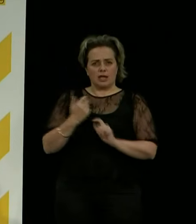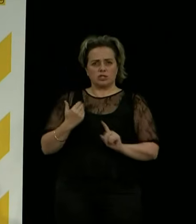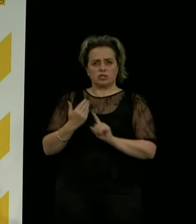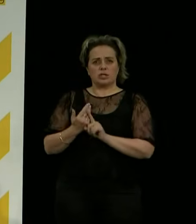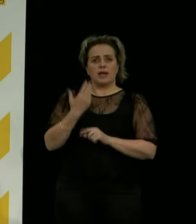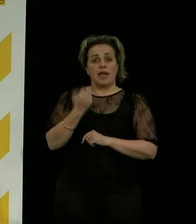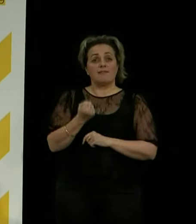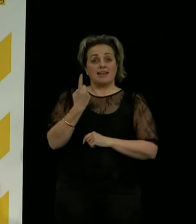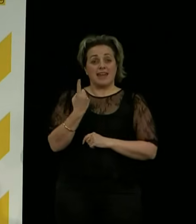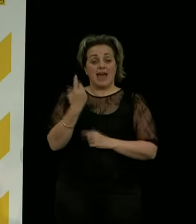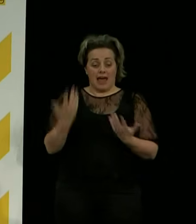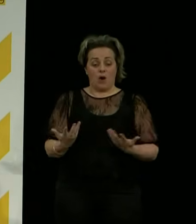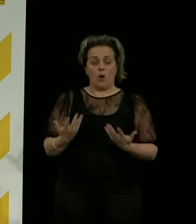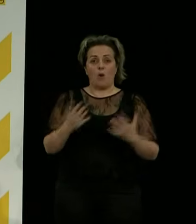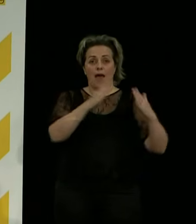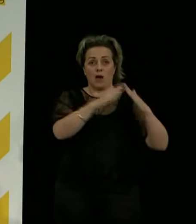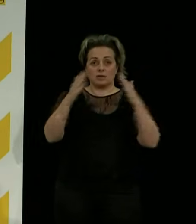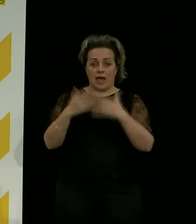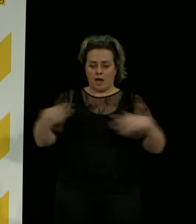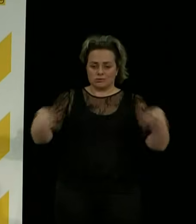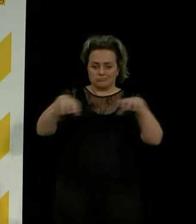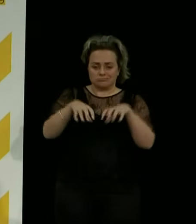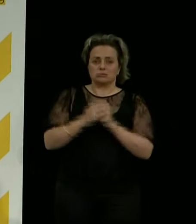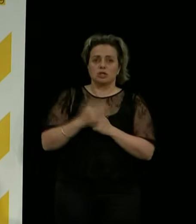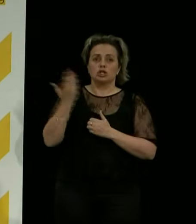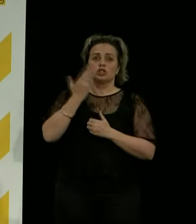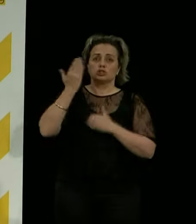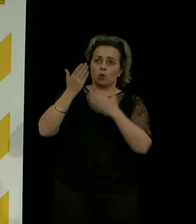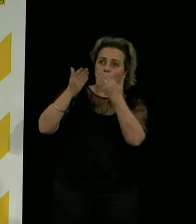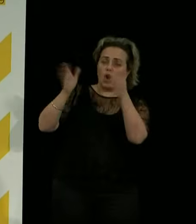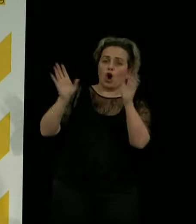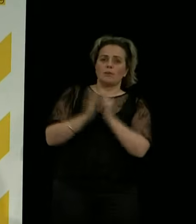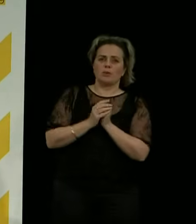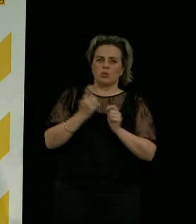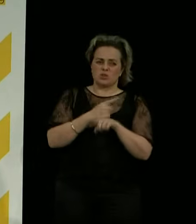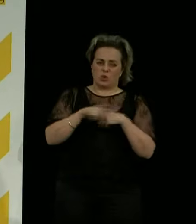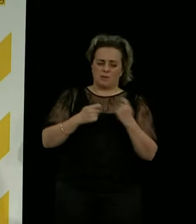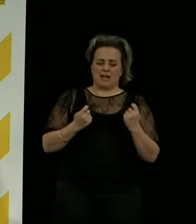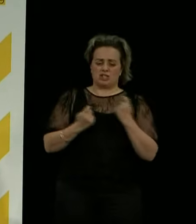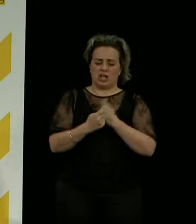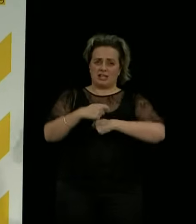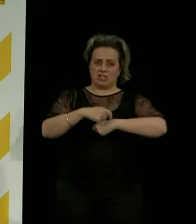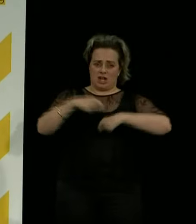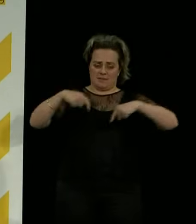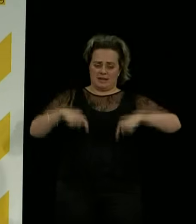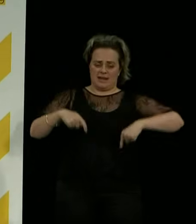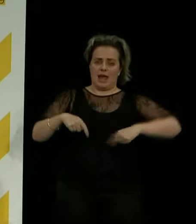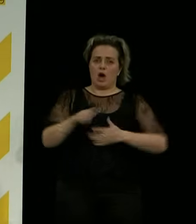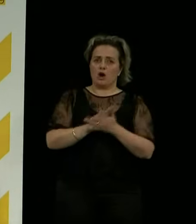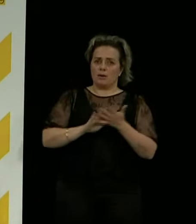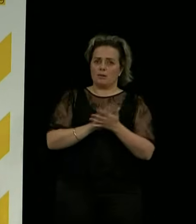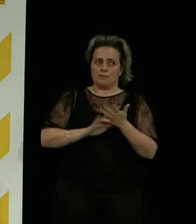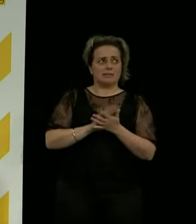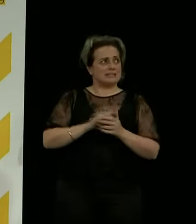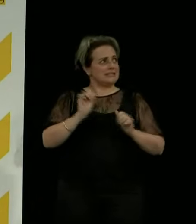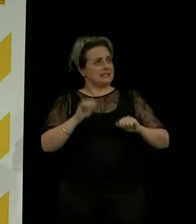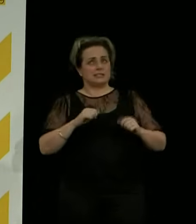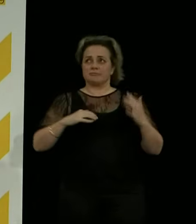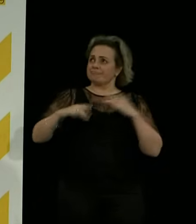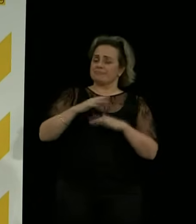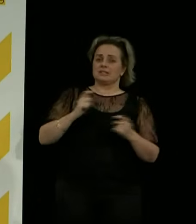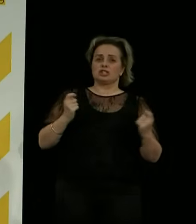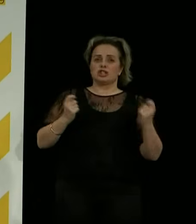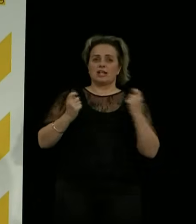another household outside. We're seeing schools reopen. We're talking about a transition period. So the landscape is changing despite the